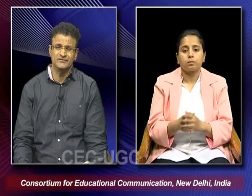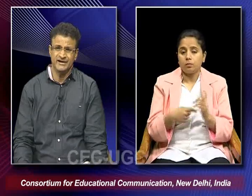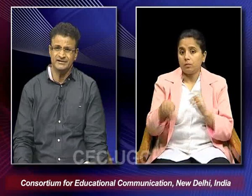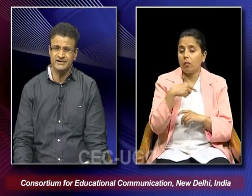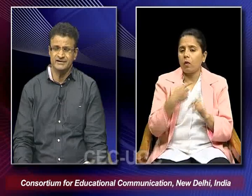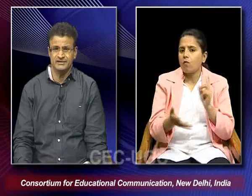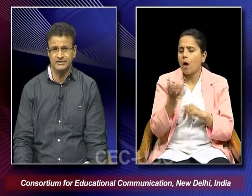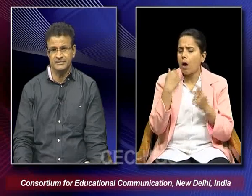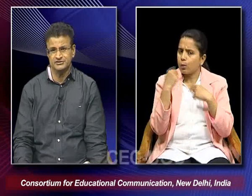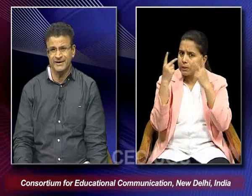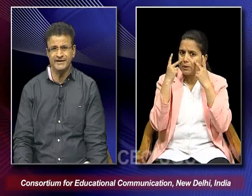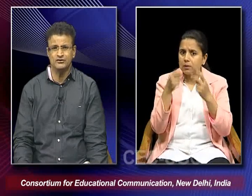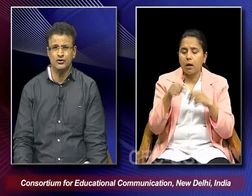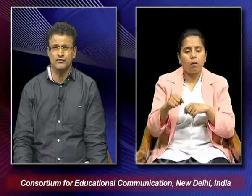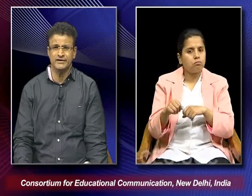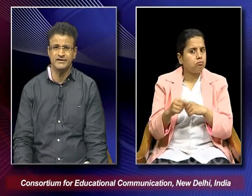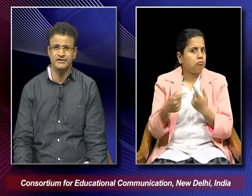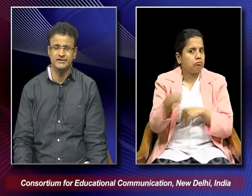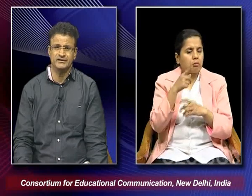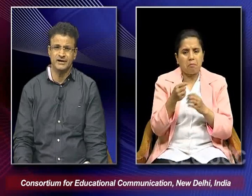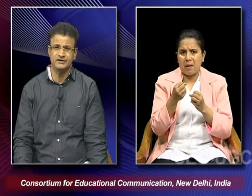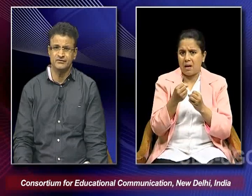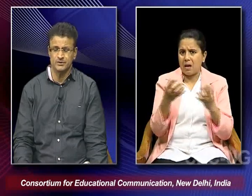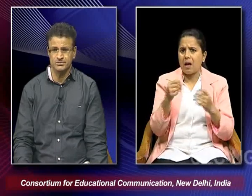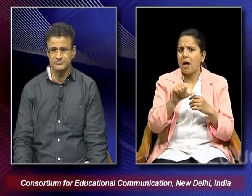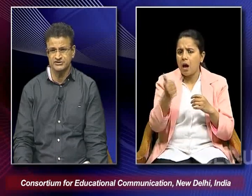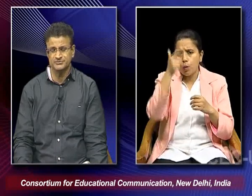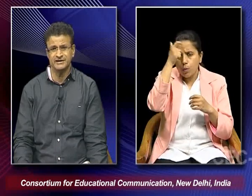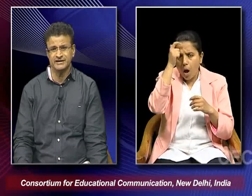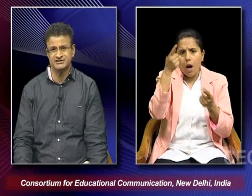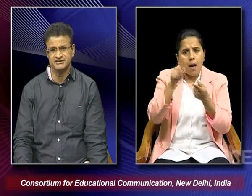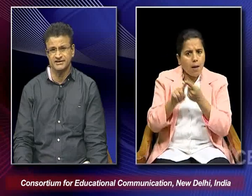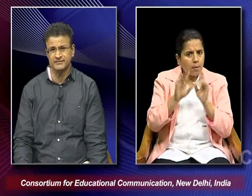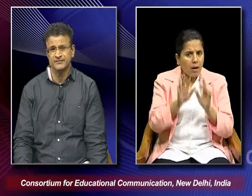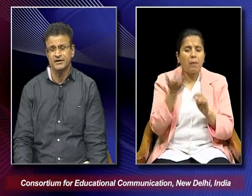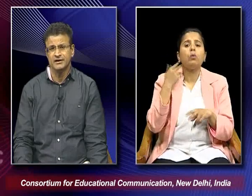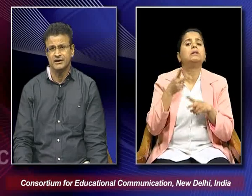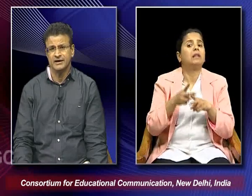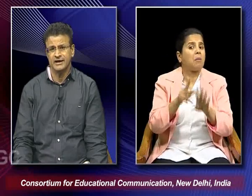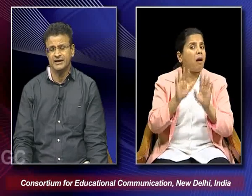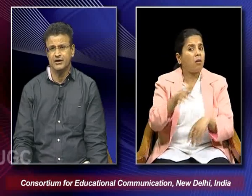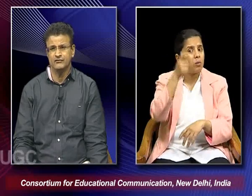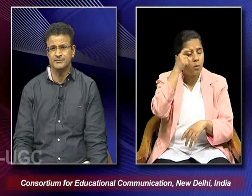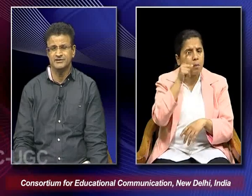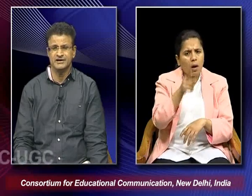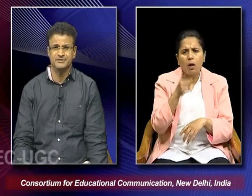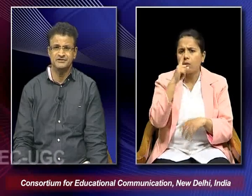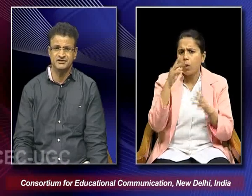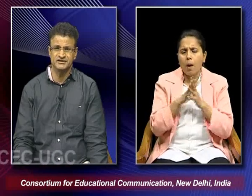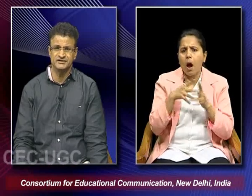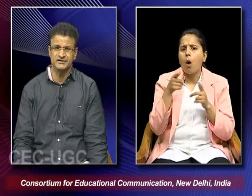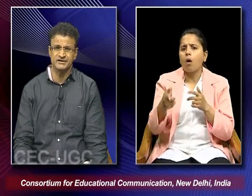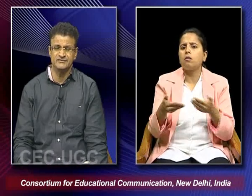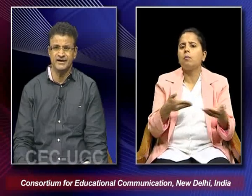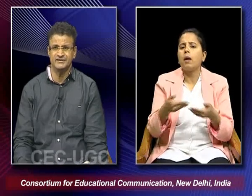we find that in spite of any kind of a problem which is being existing, and how women, they are being